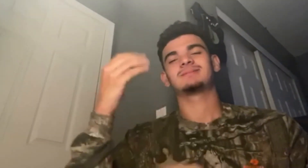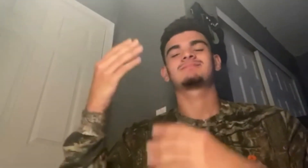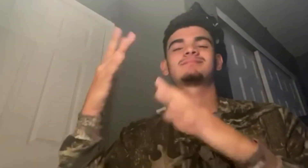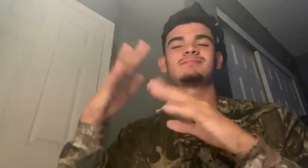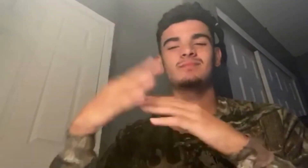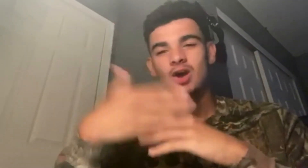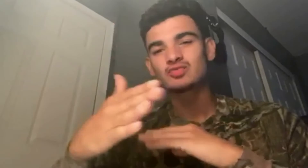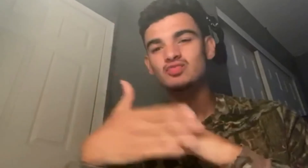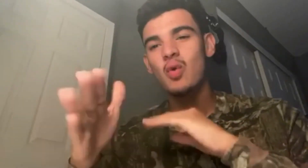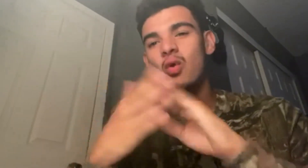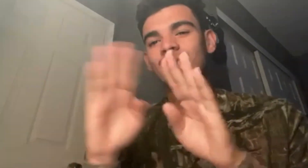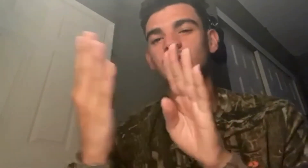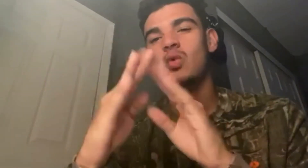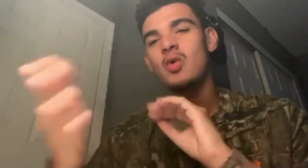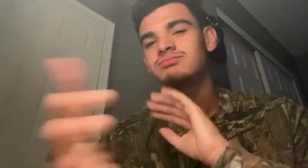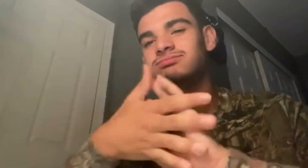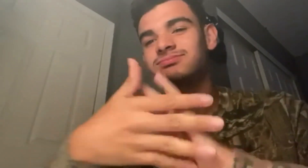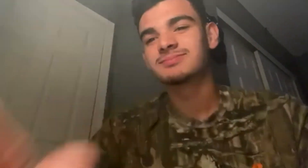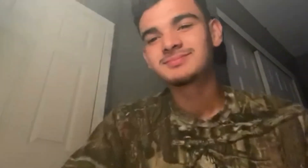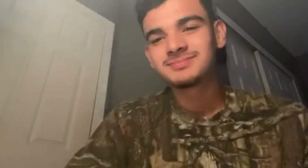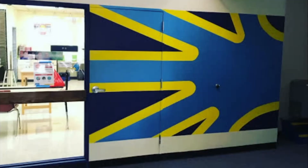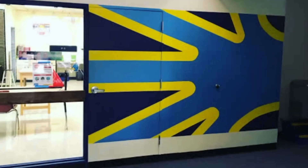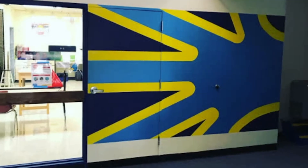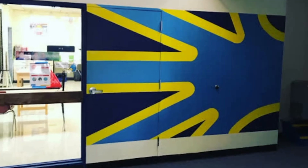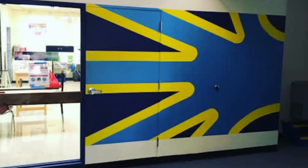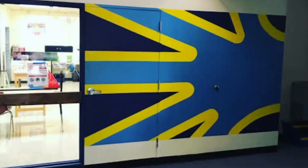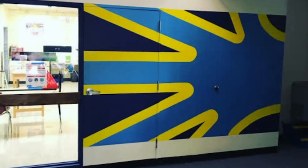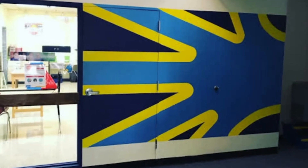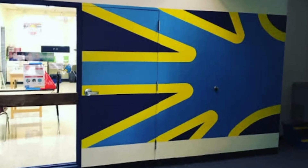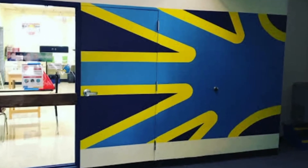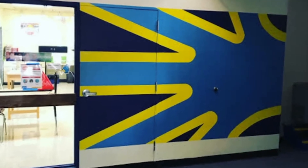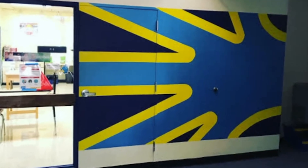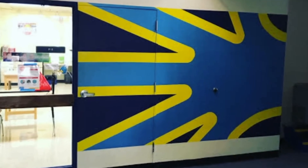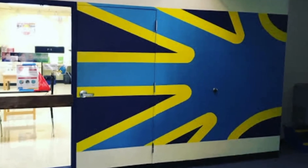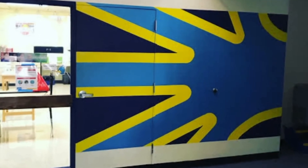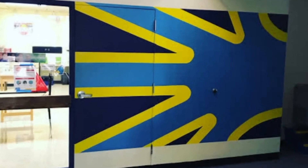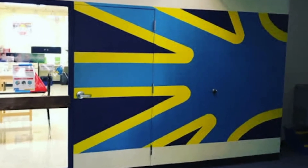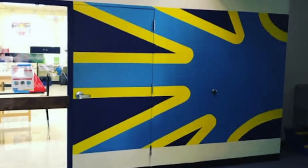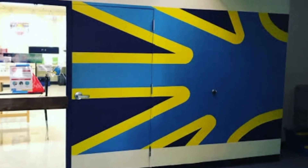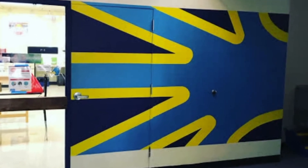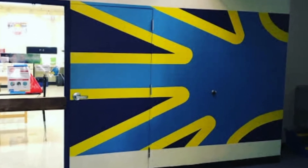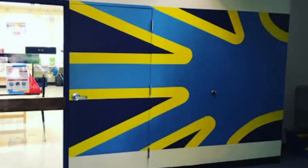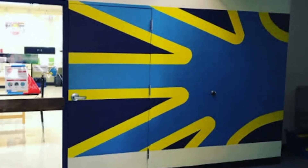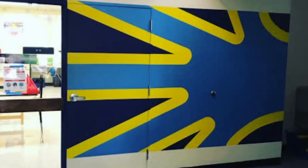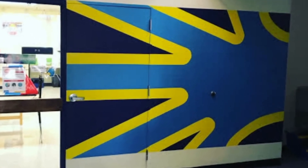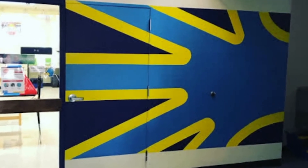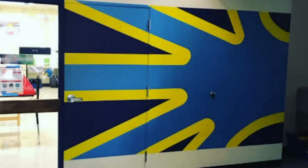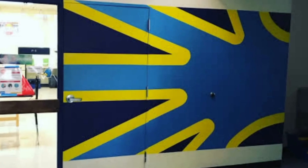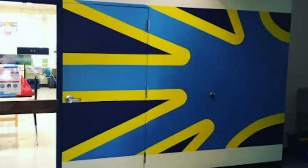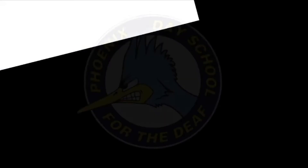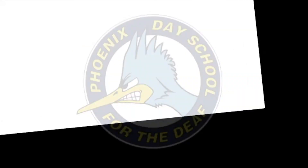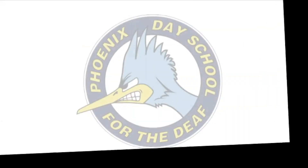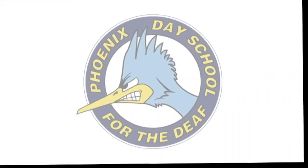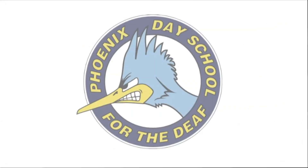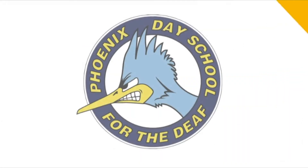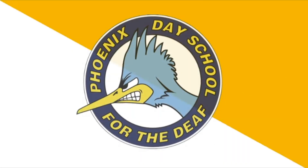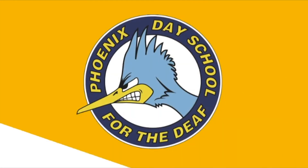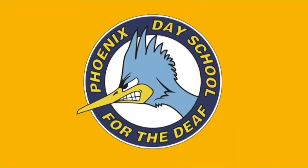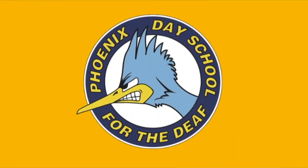the art room. It cuts to a photo of the same graphic that he uses on his flags on the door of the art room. It cuts to the Phoenix Day